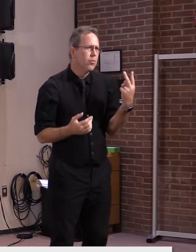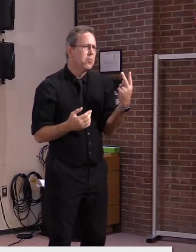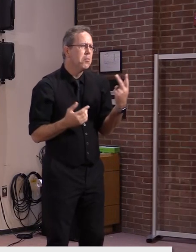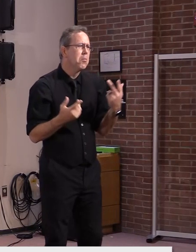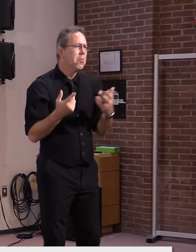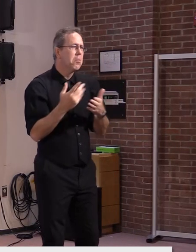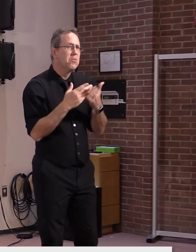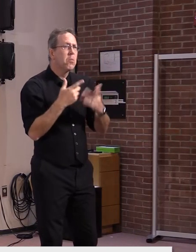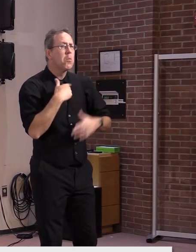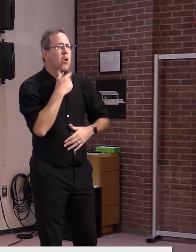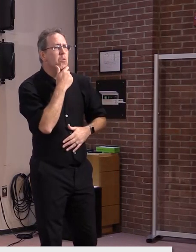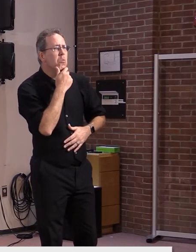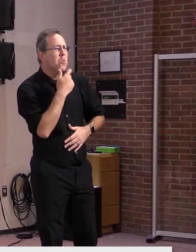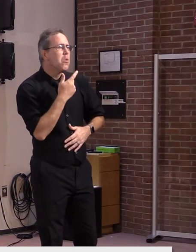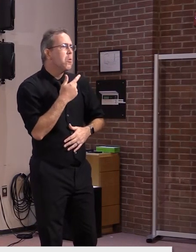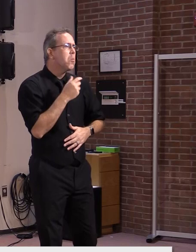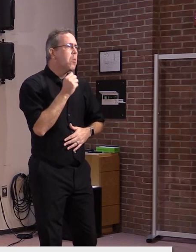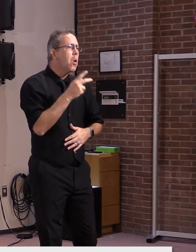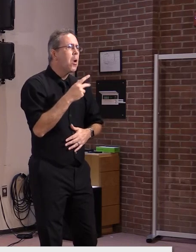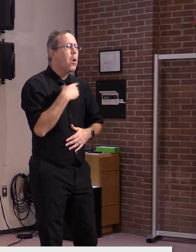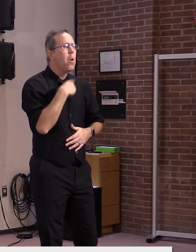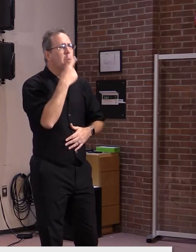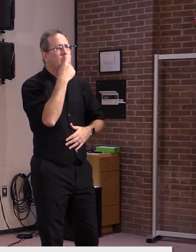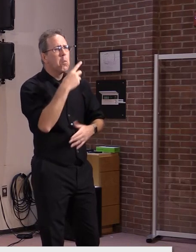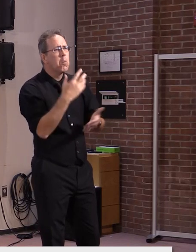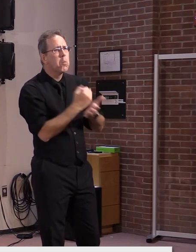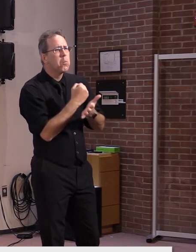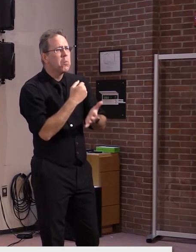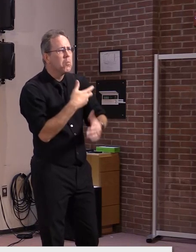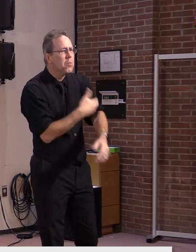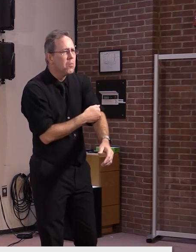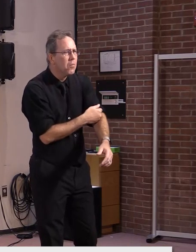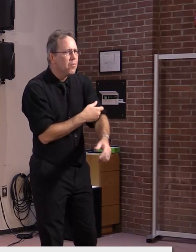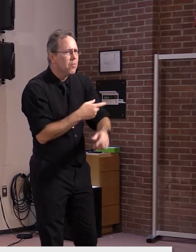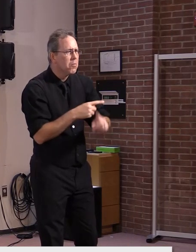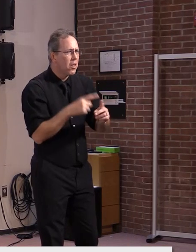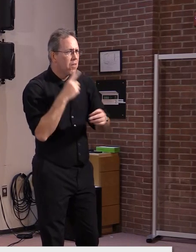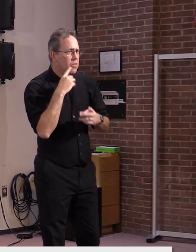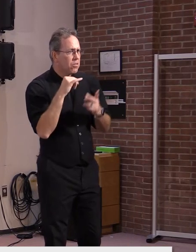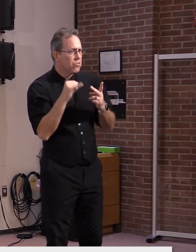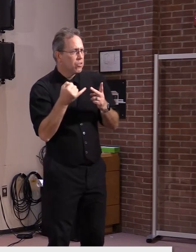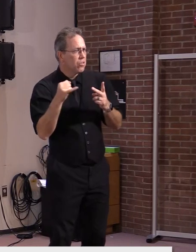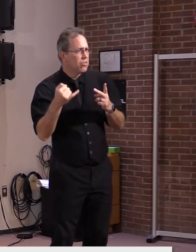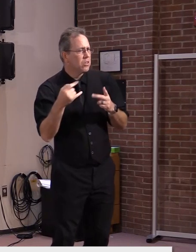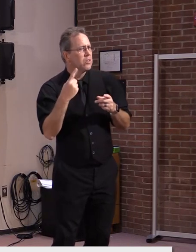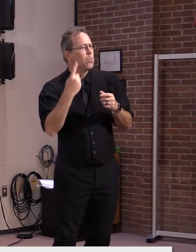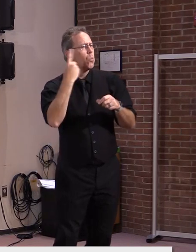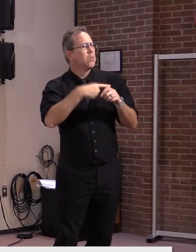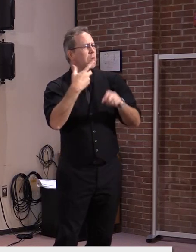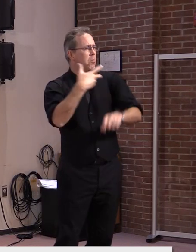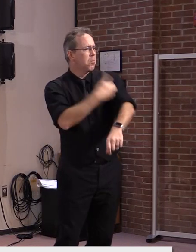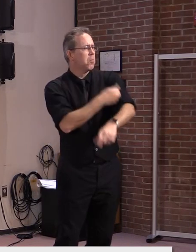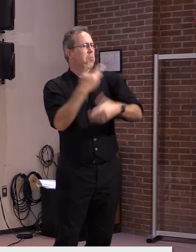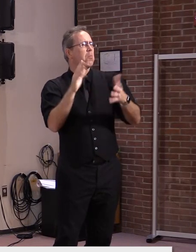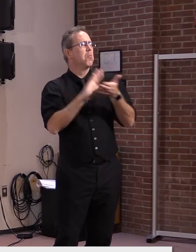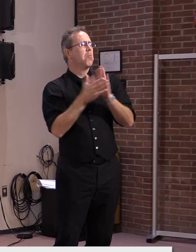if it was down to just one shot, as Johnson & Johnson is right now.